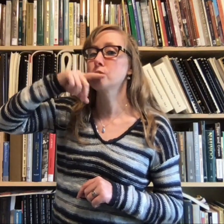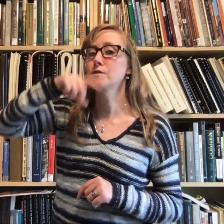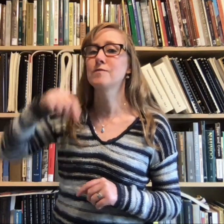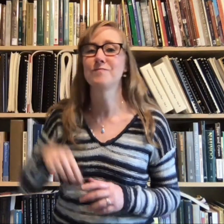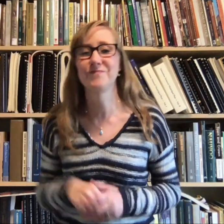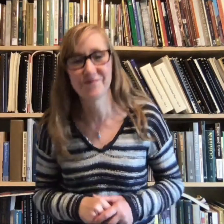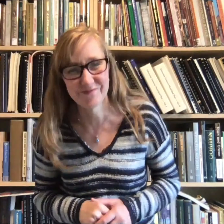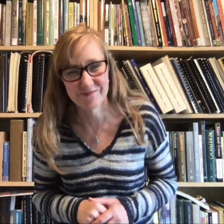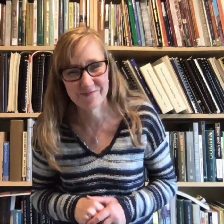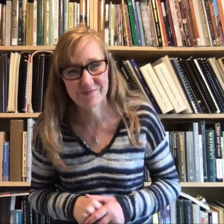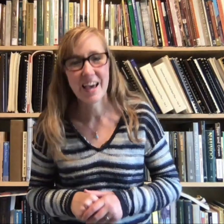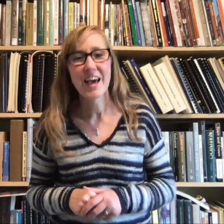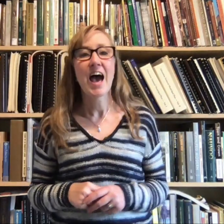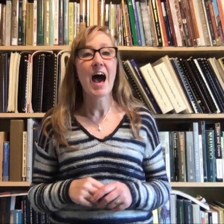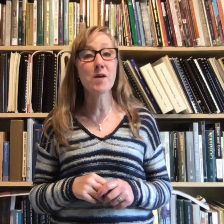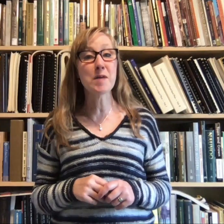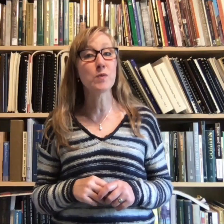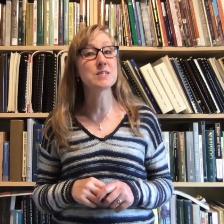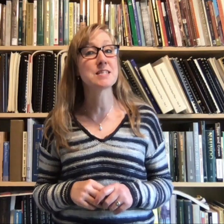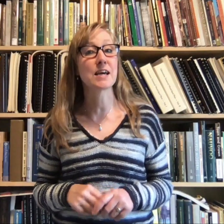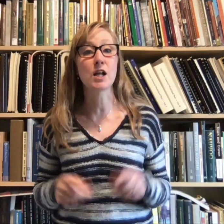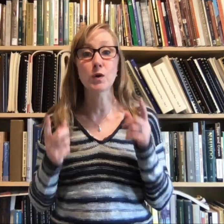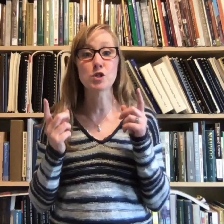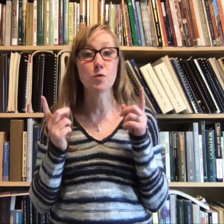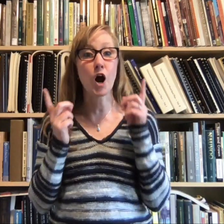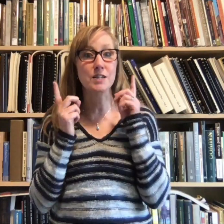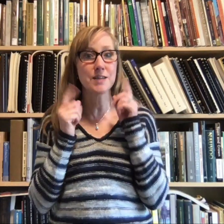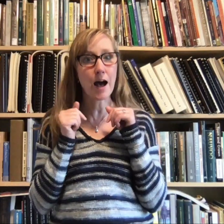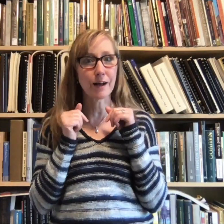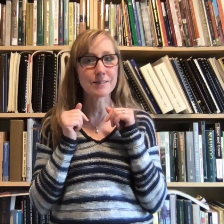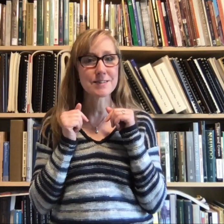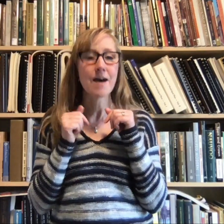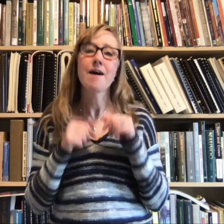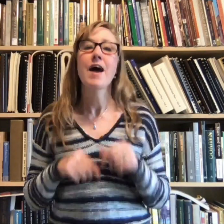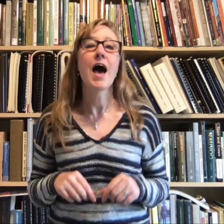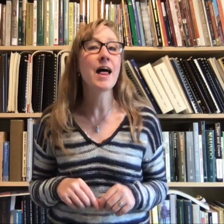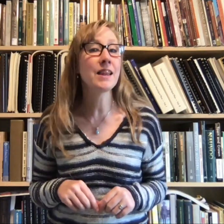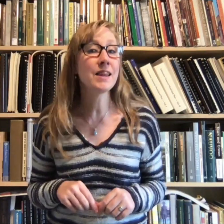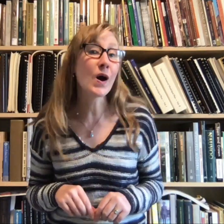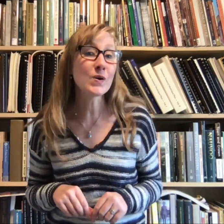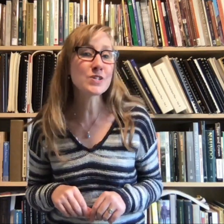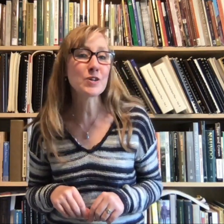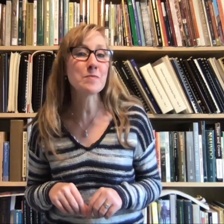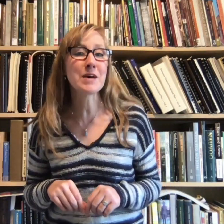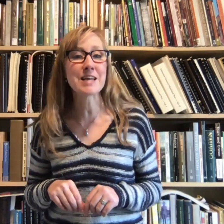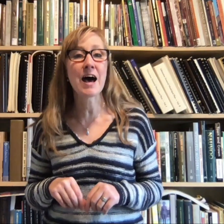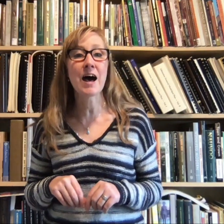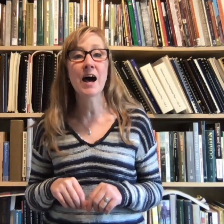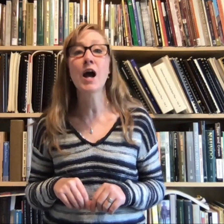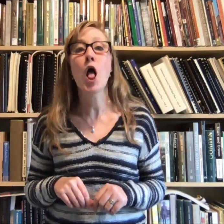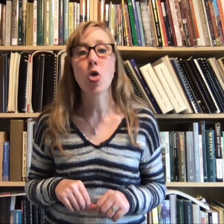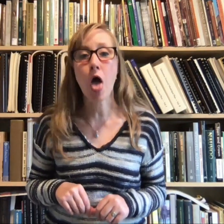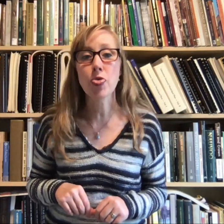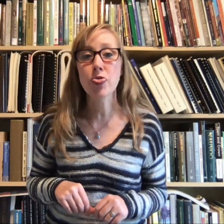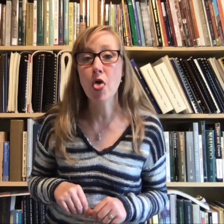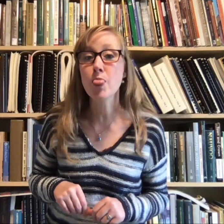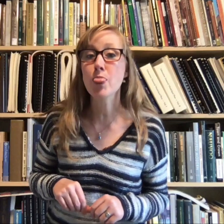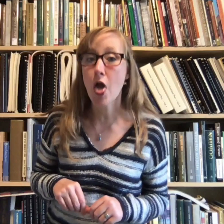indeed. How about we sing hello to our tongues? Hello to my tongue. Yes,